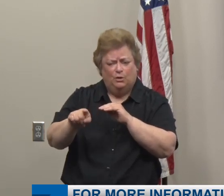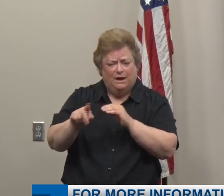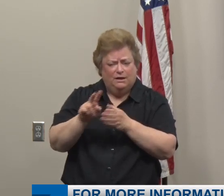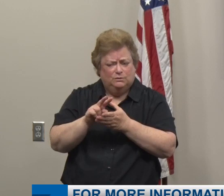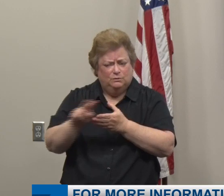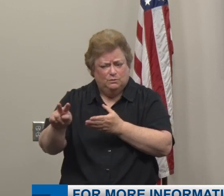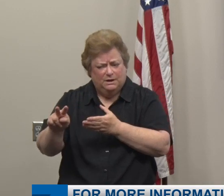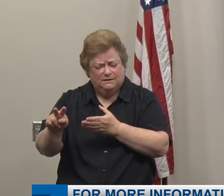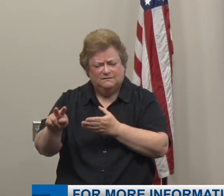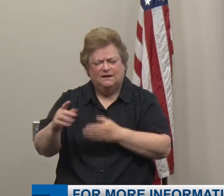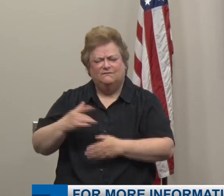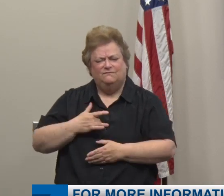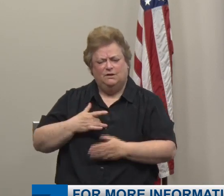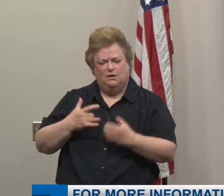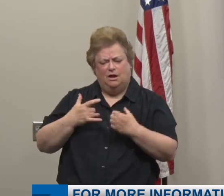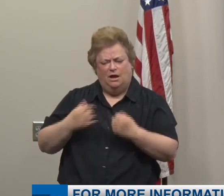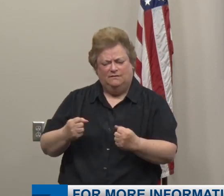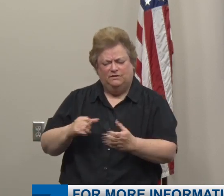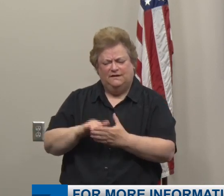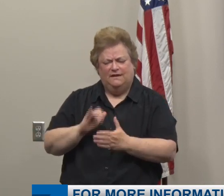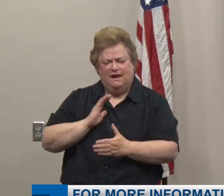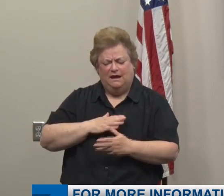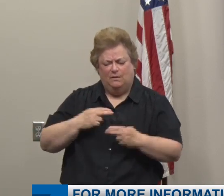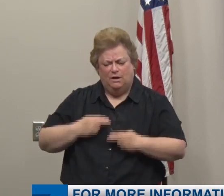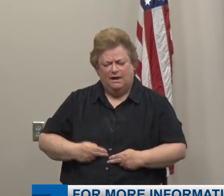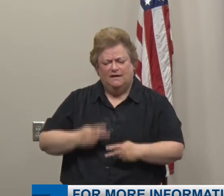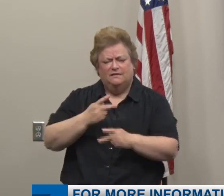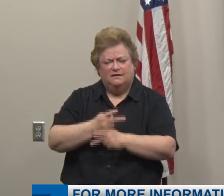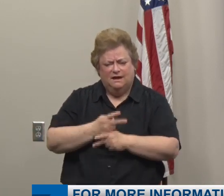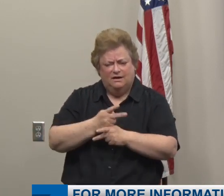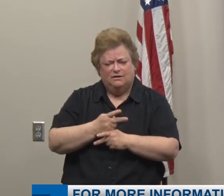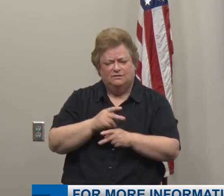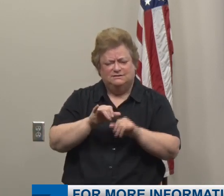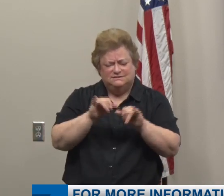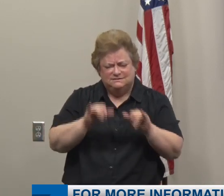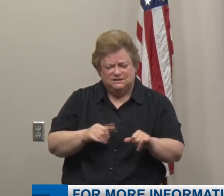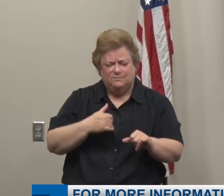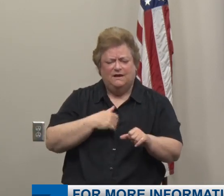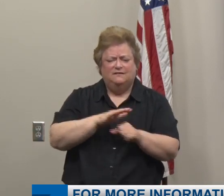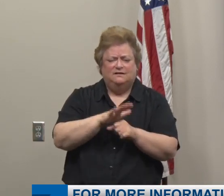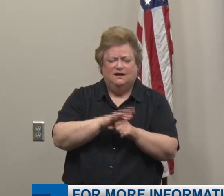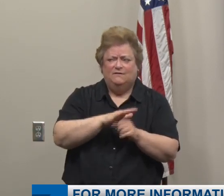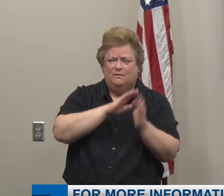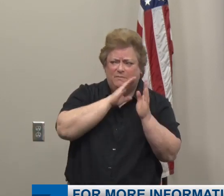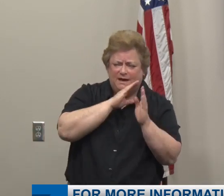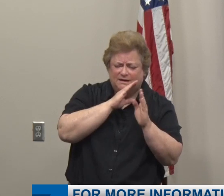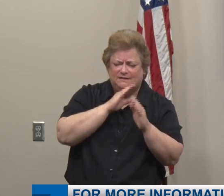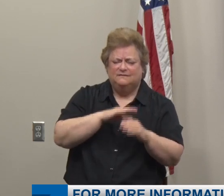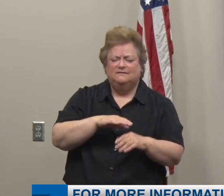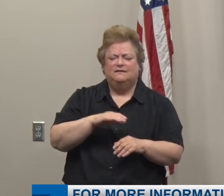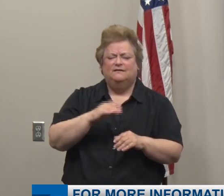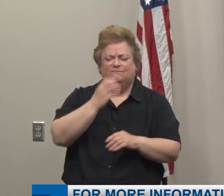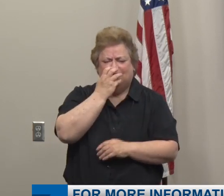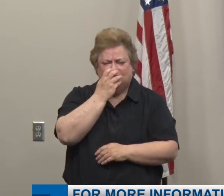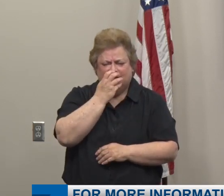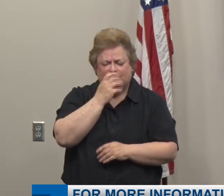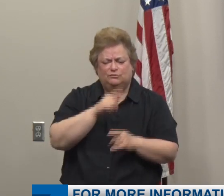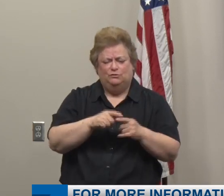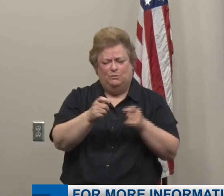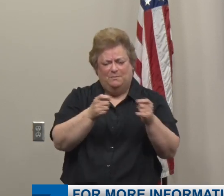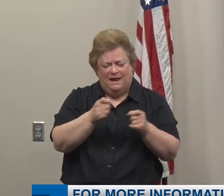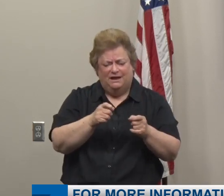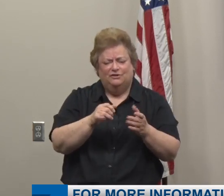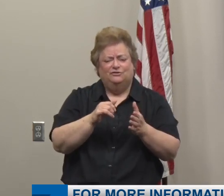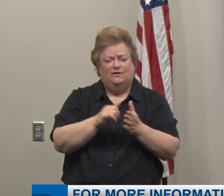they need to feel confident that our health care system and has enough feds enough ventilators and enough staff to manage Cova 19